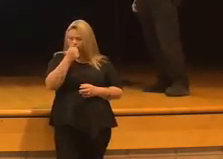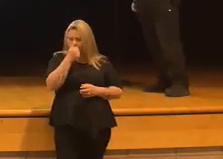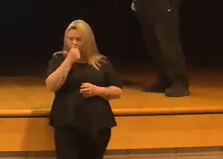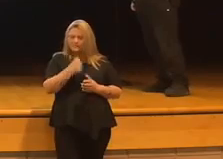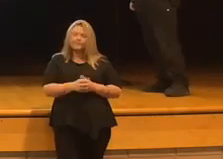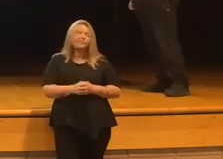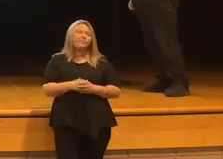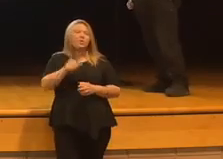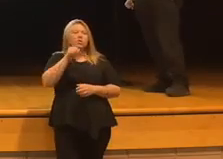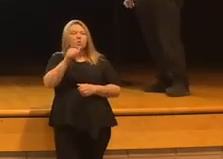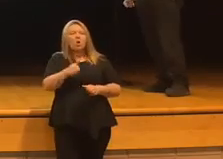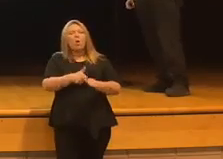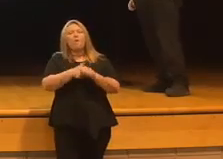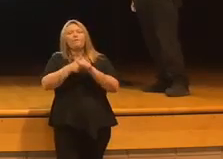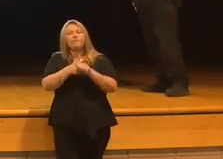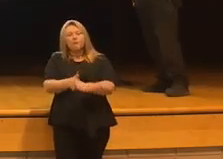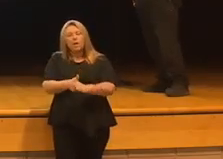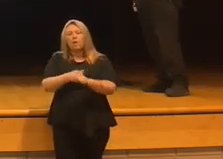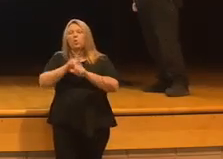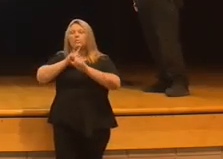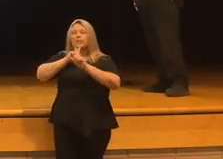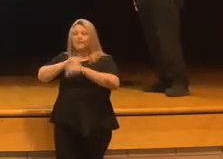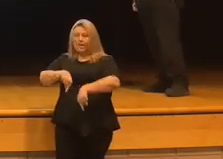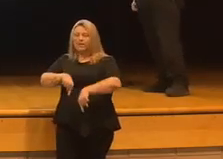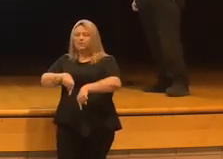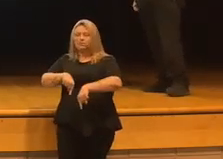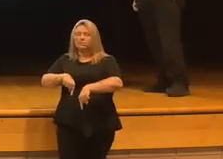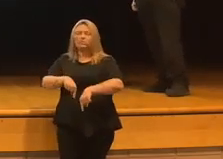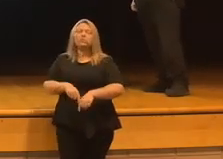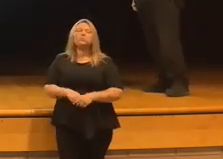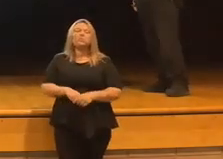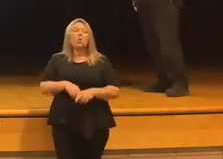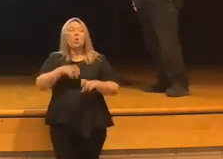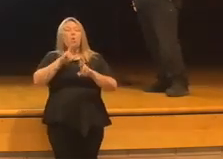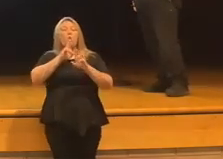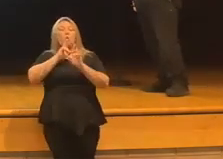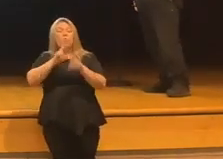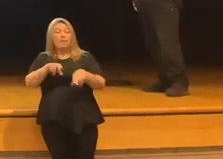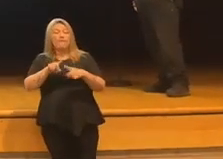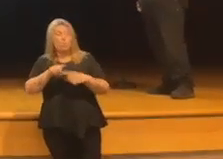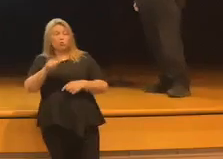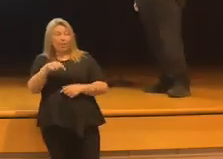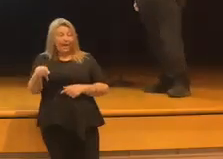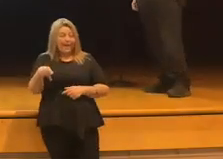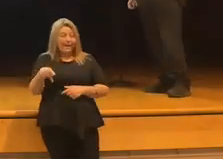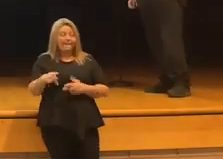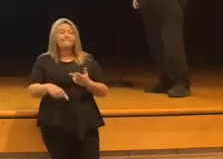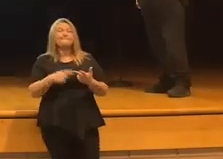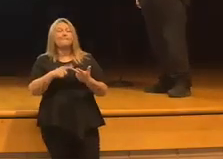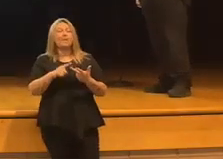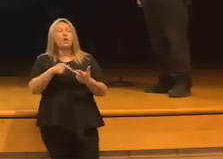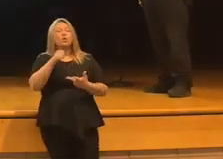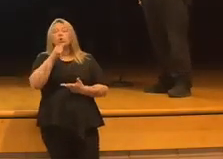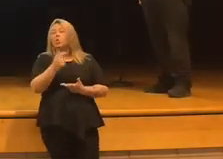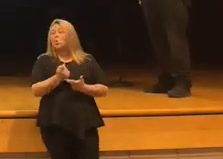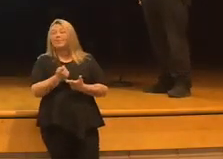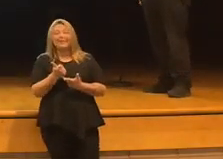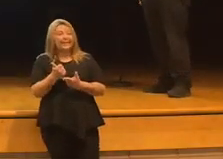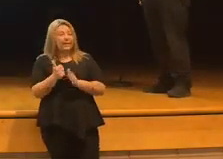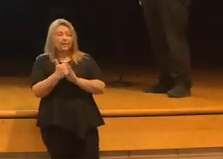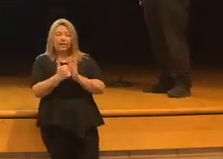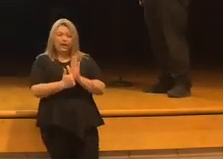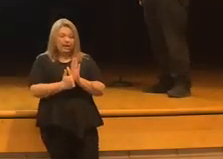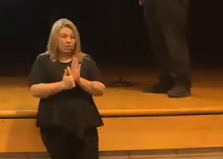Do not comply with the demands. Report it to the app. Do not delete the account.